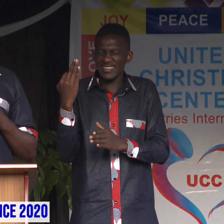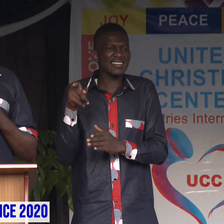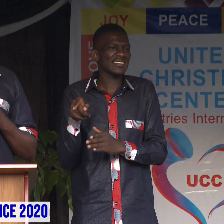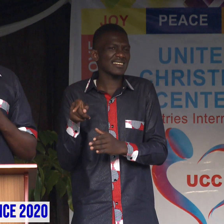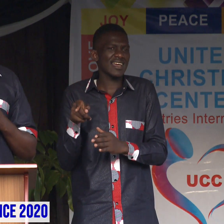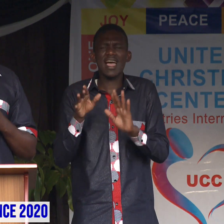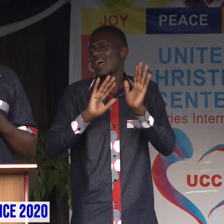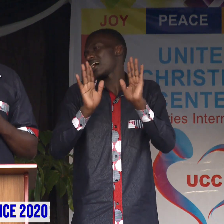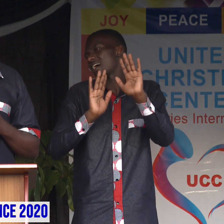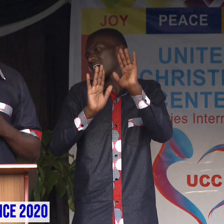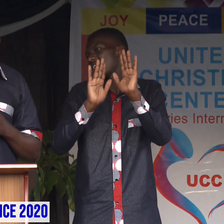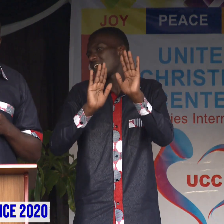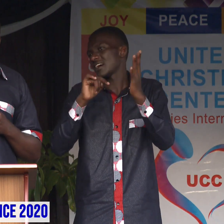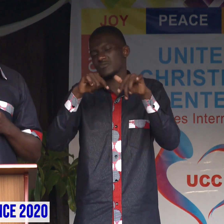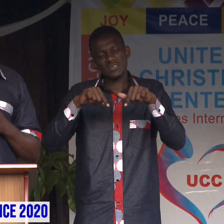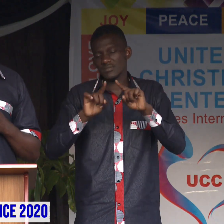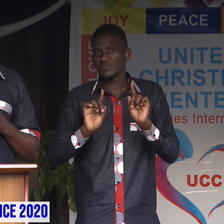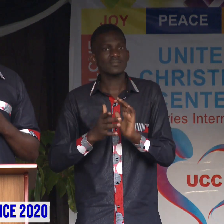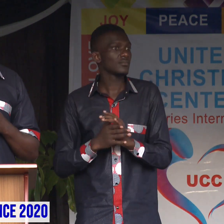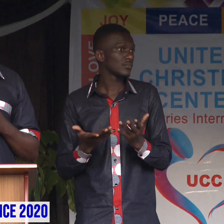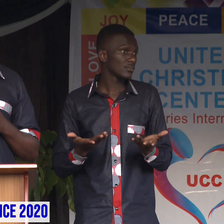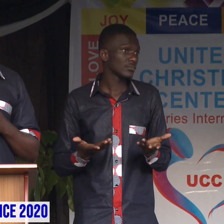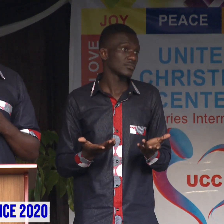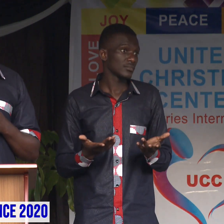pulpit today? No.